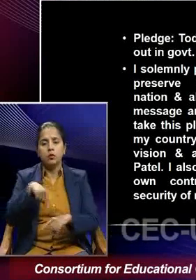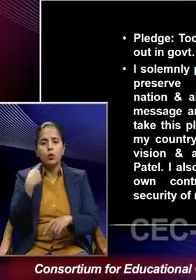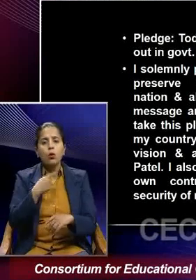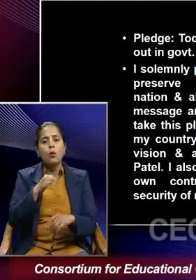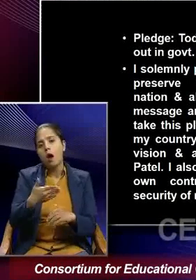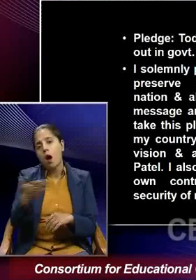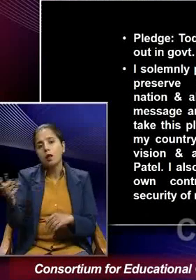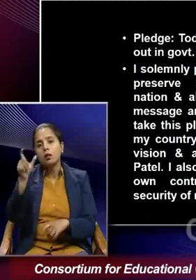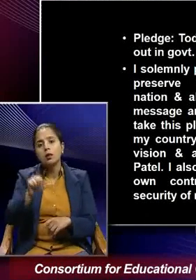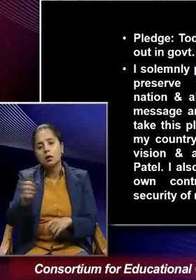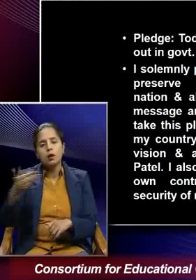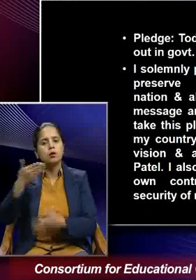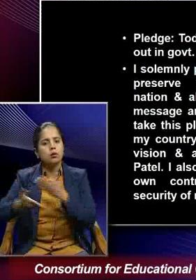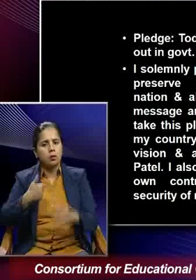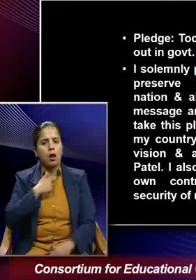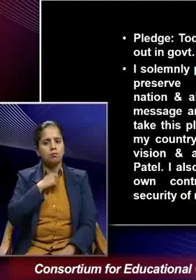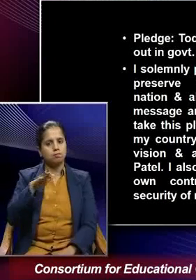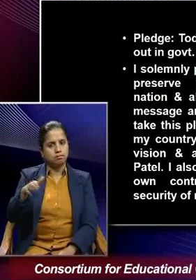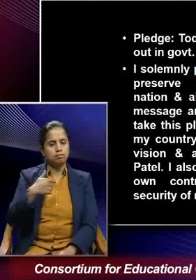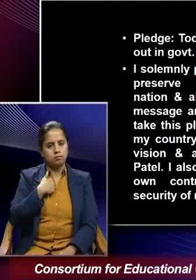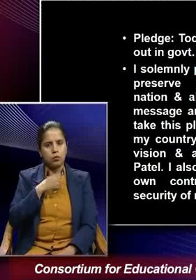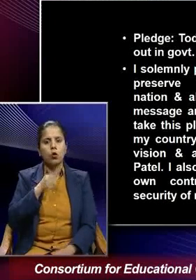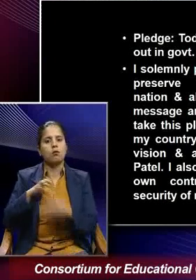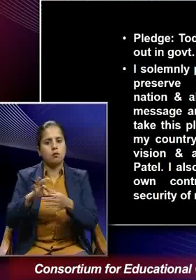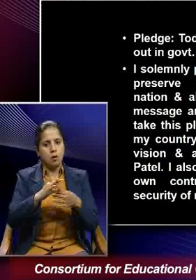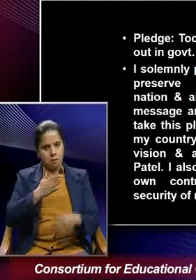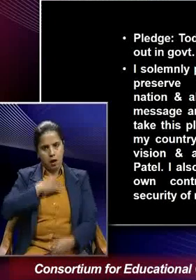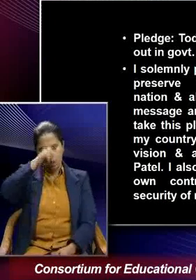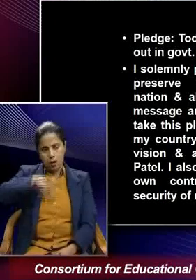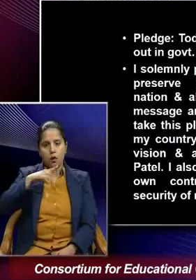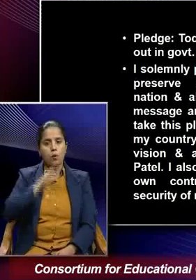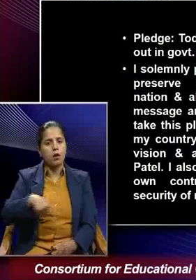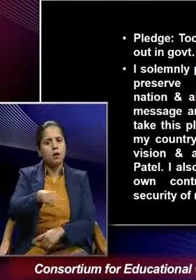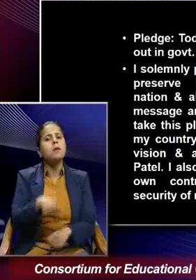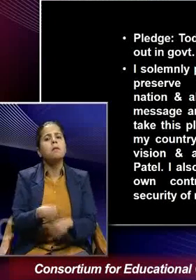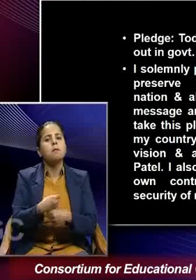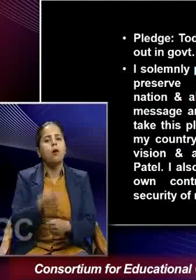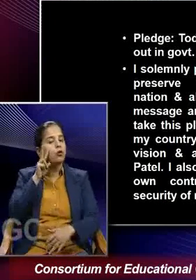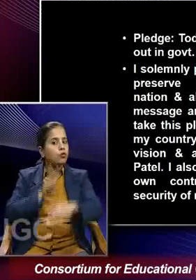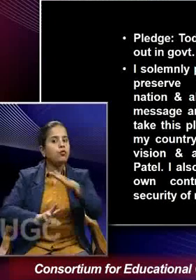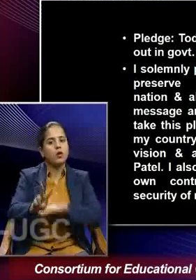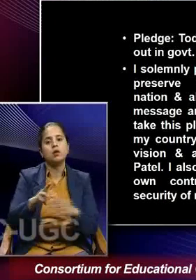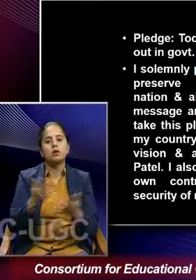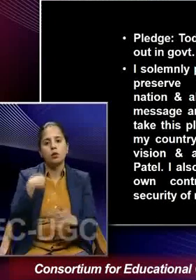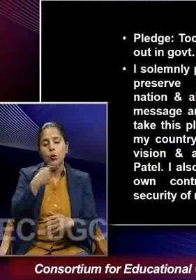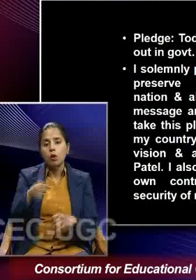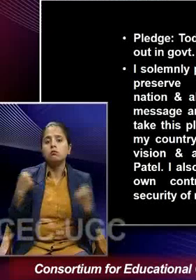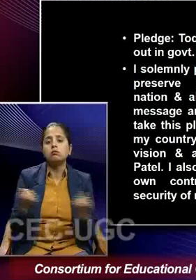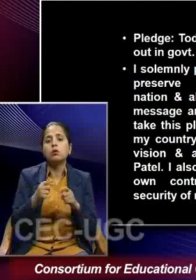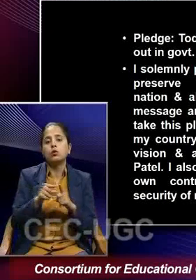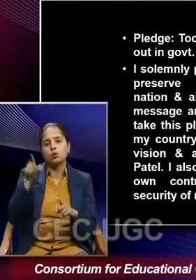countrymen. I take this pledge in a spirit of unification of my country, which was made possible by vision and